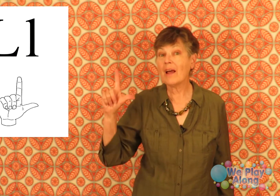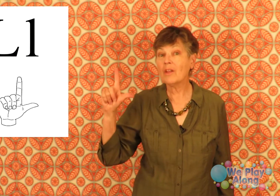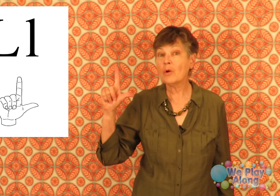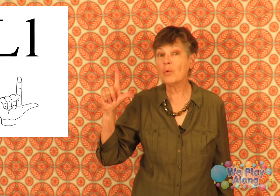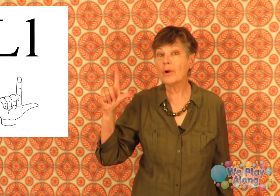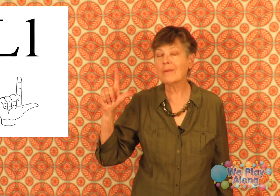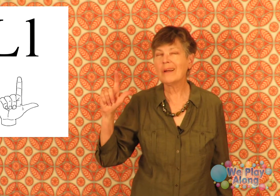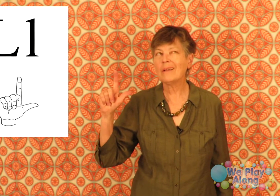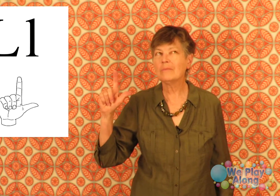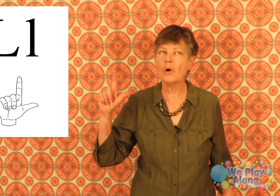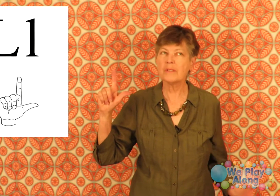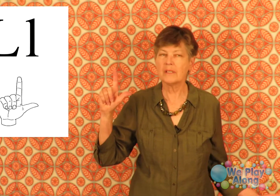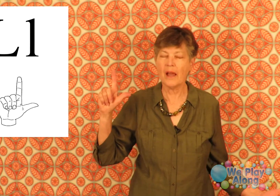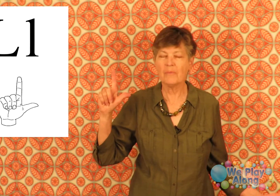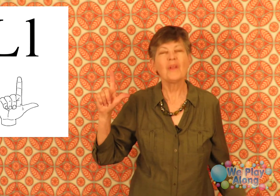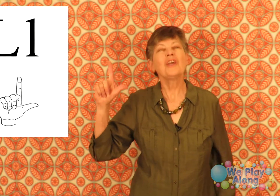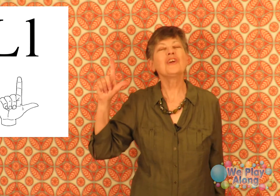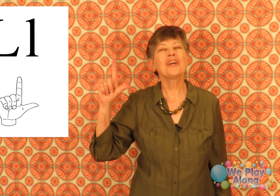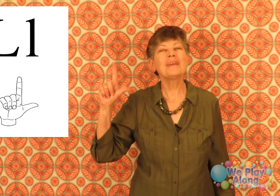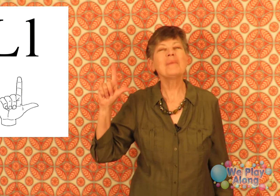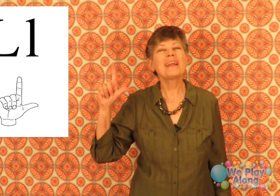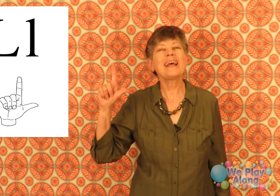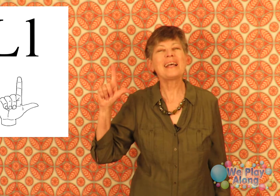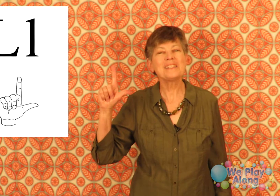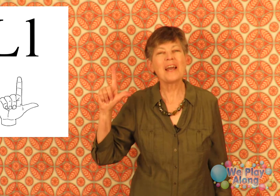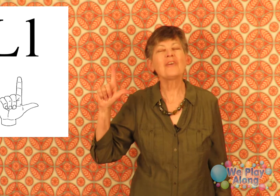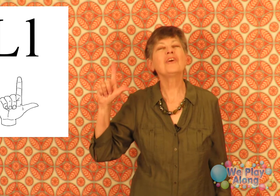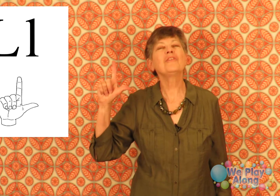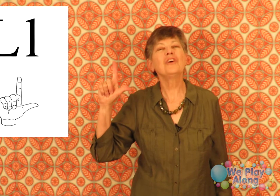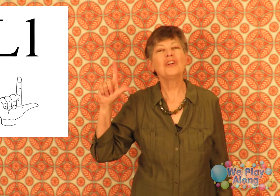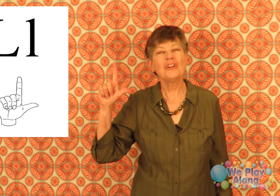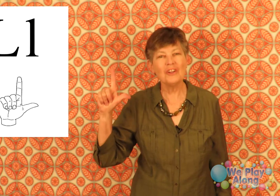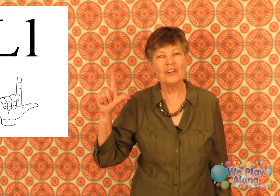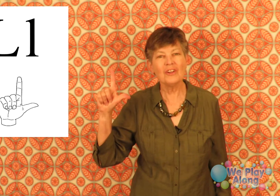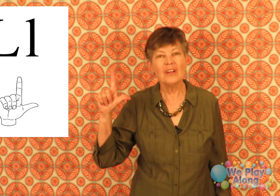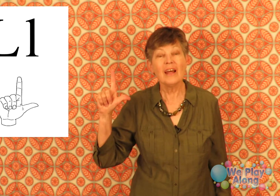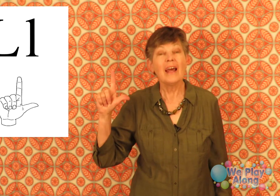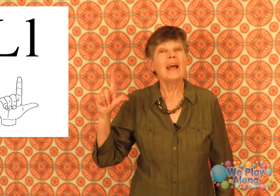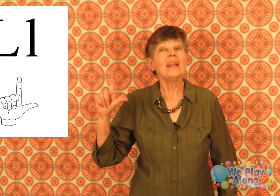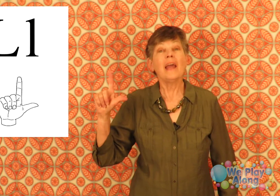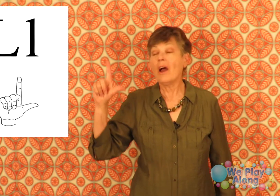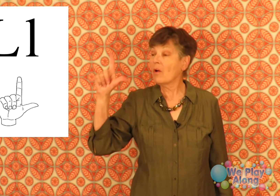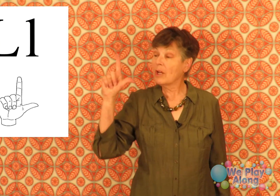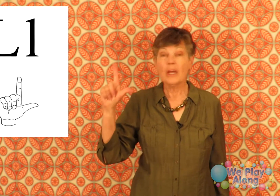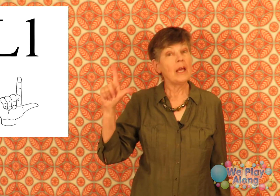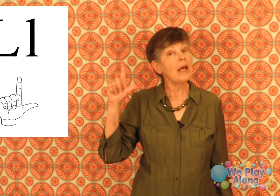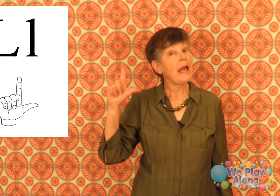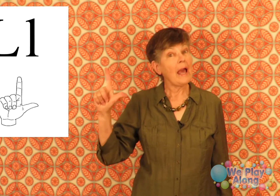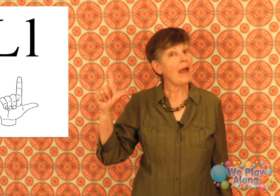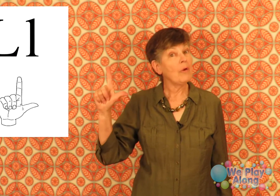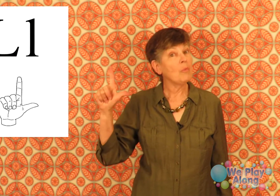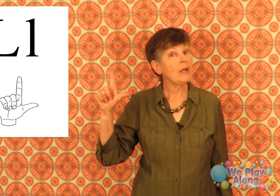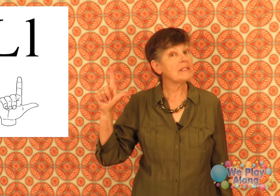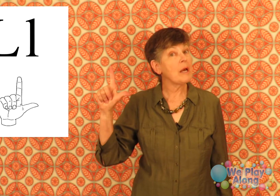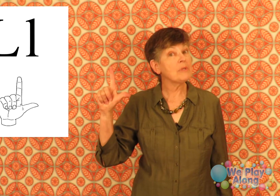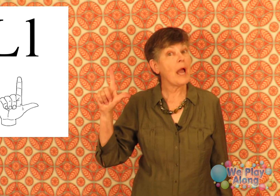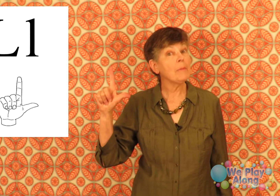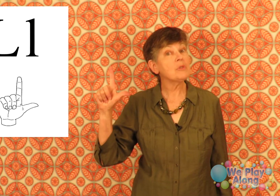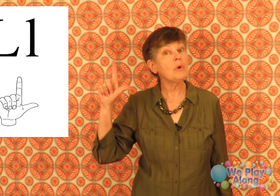in a word, well, most of the time, you're going to make that sound of ul. Now, wait, sometimes when we